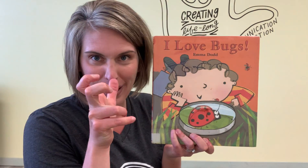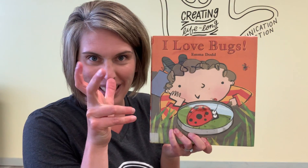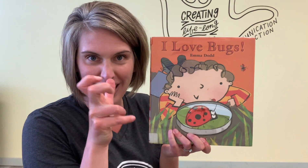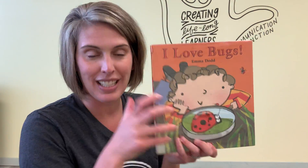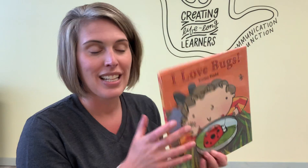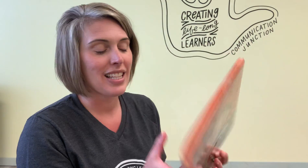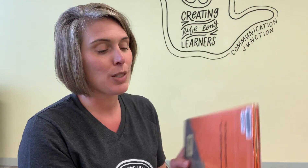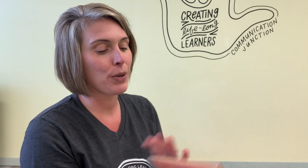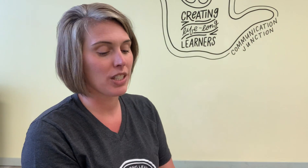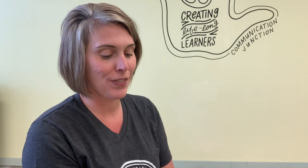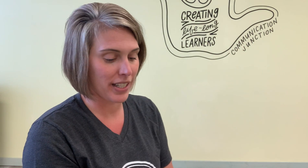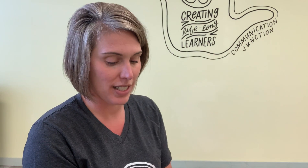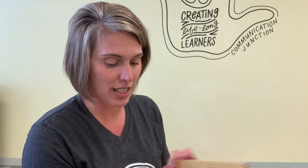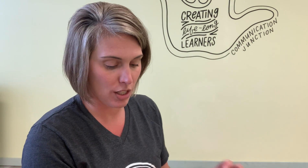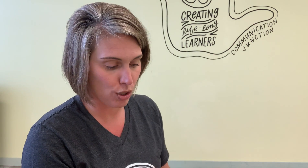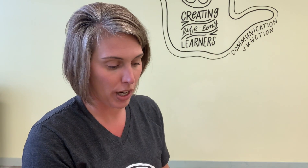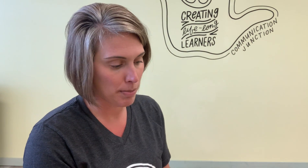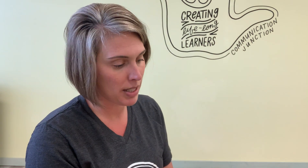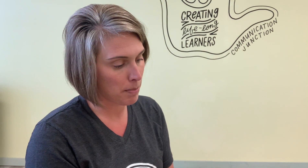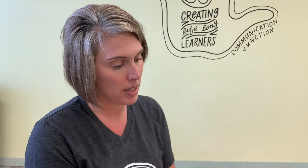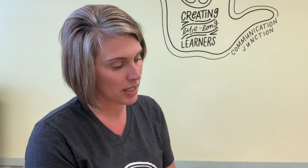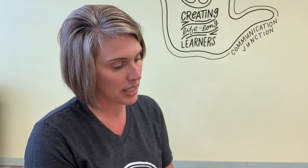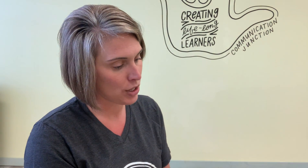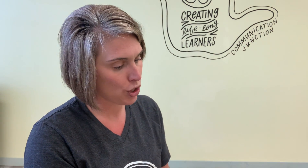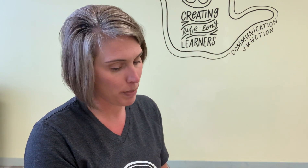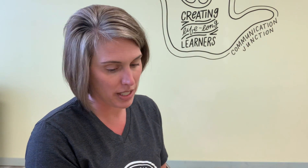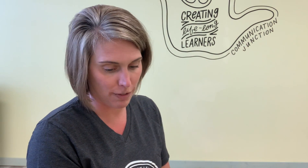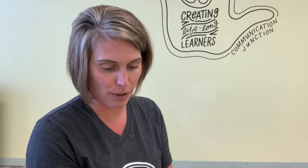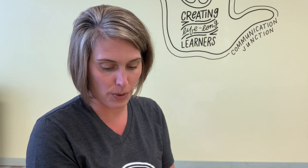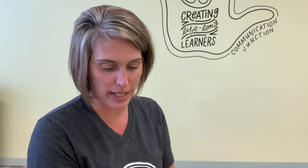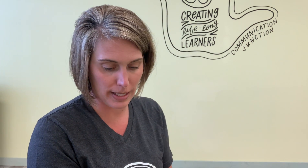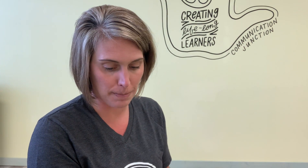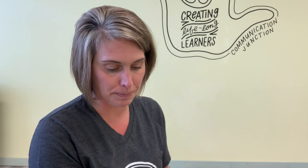bug. This book is fun because it describes the bugs in so many different ways.